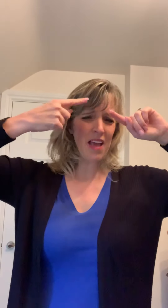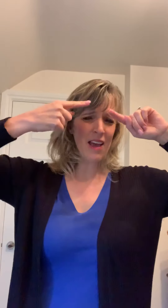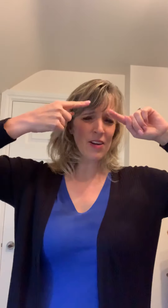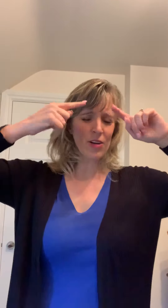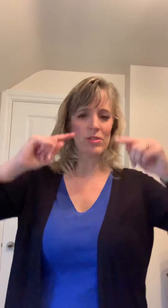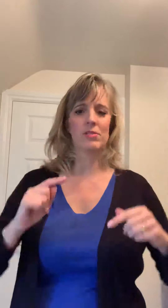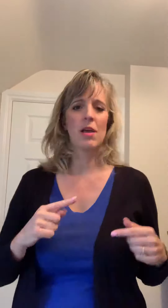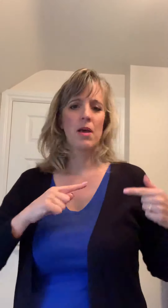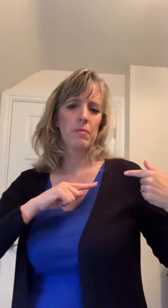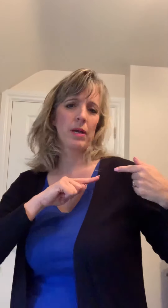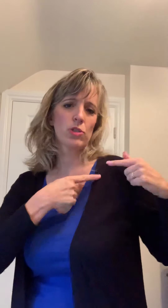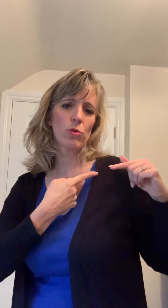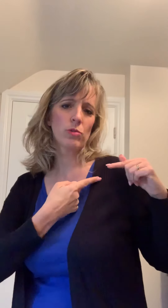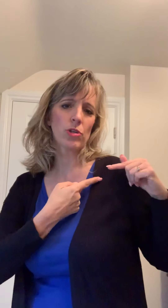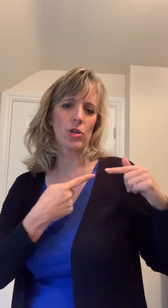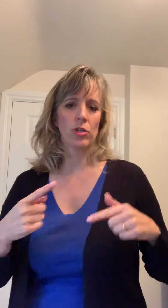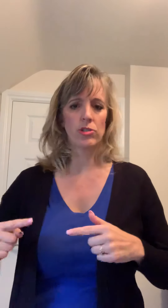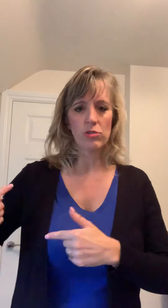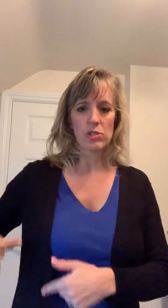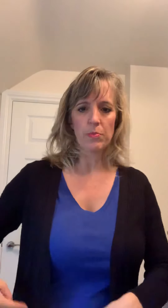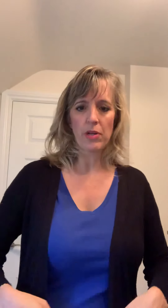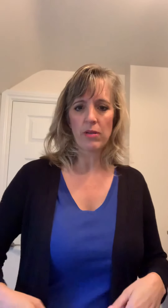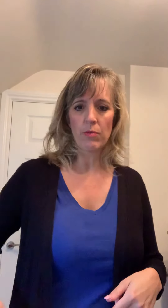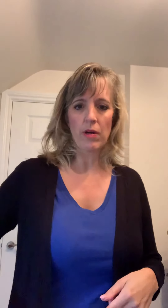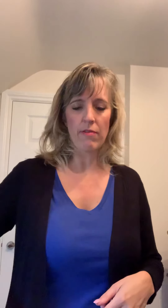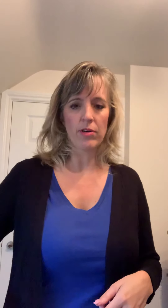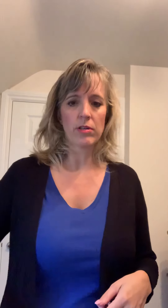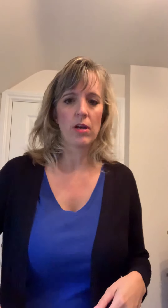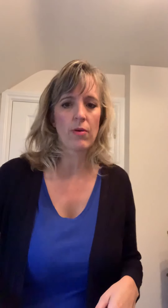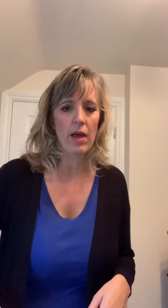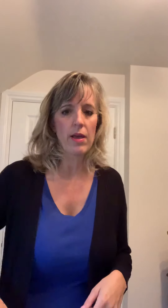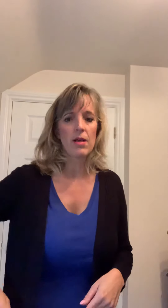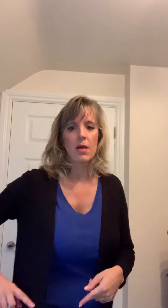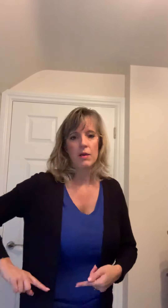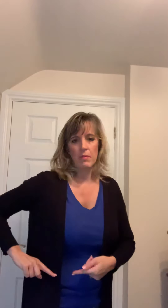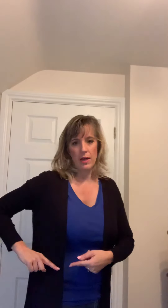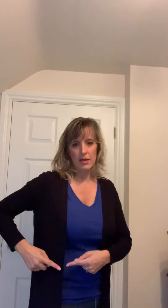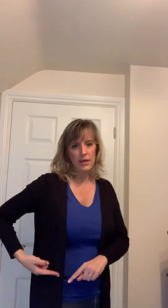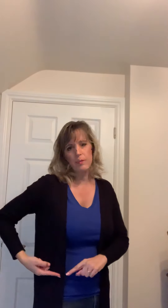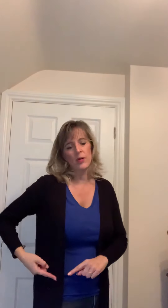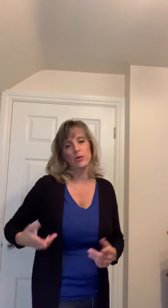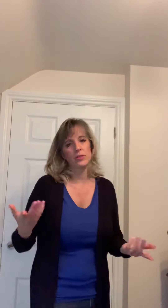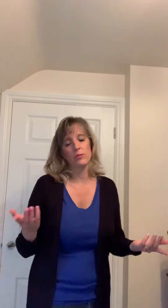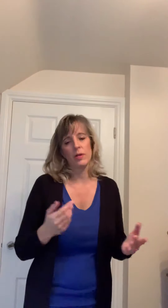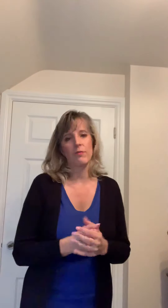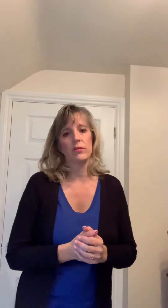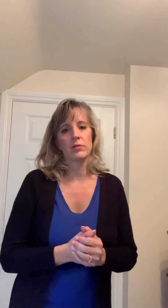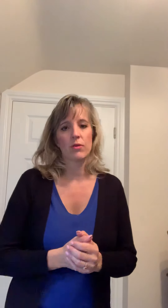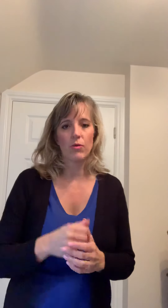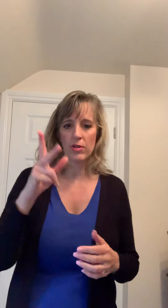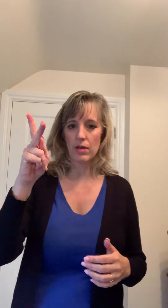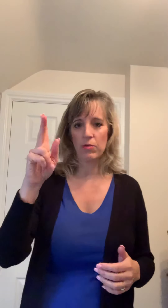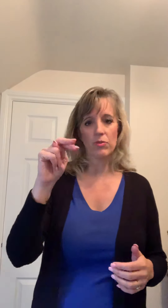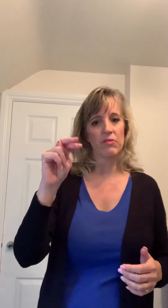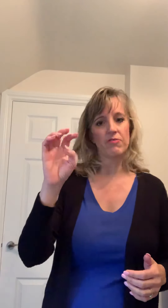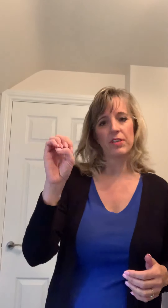head hurts, my shoulder hurts. You just put it wherever, okay? My hip hurts or whatever. Or then you could finger